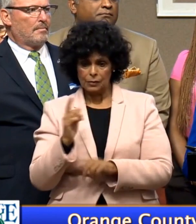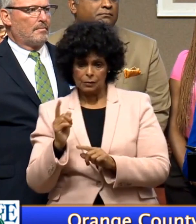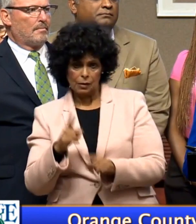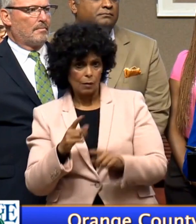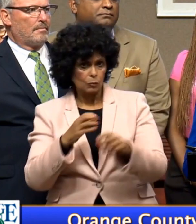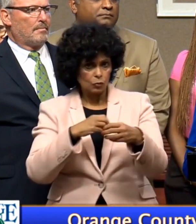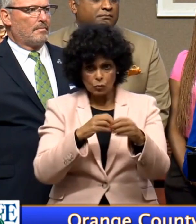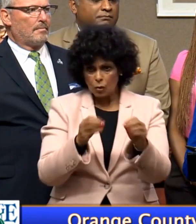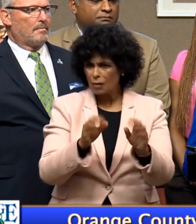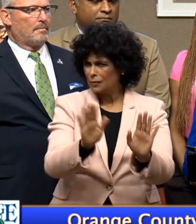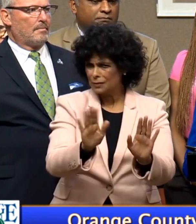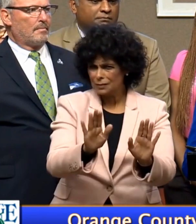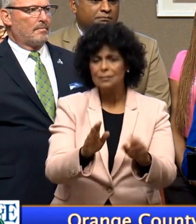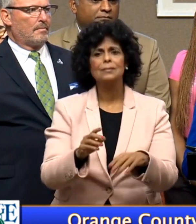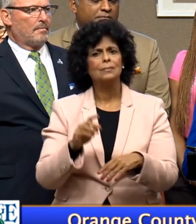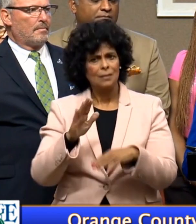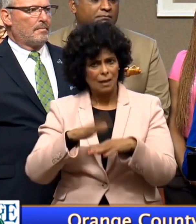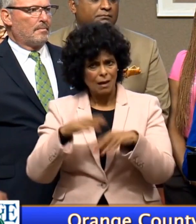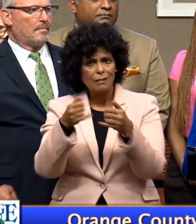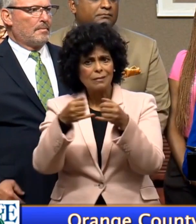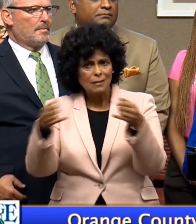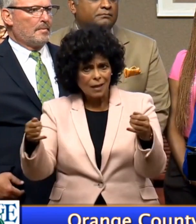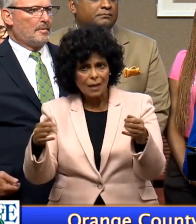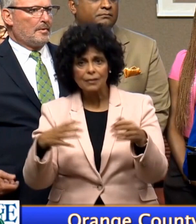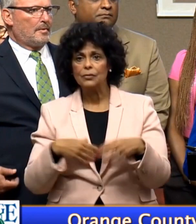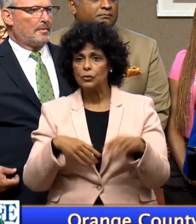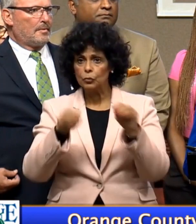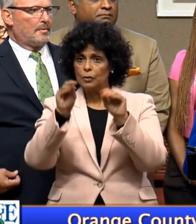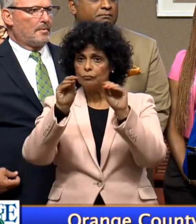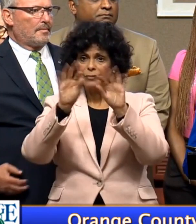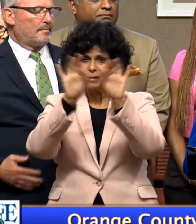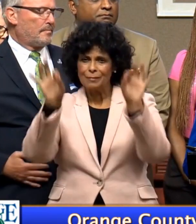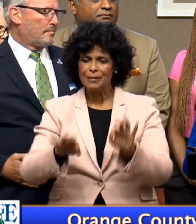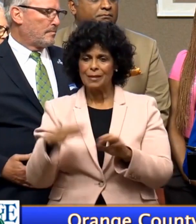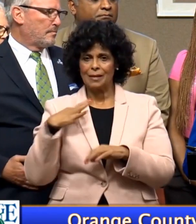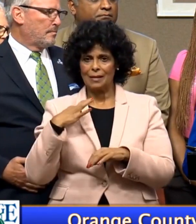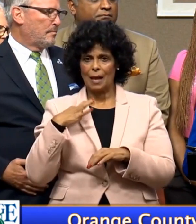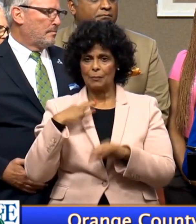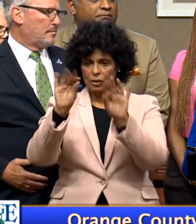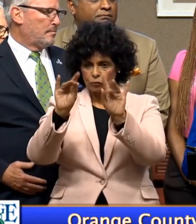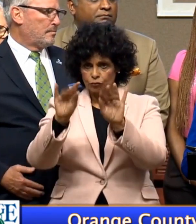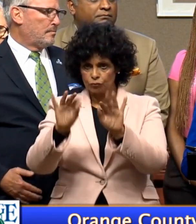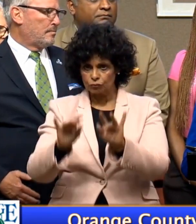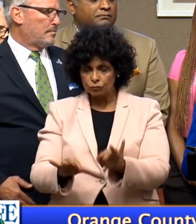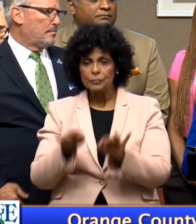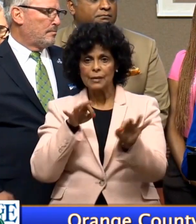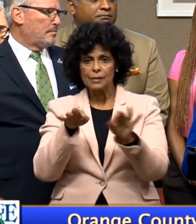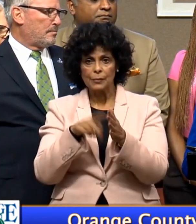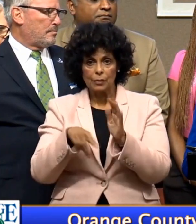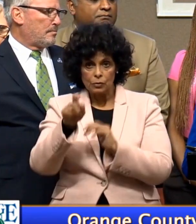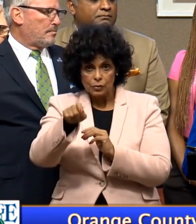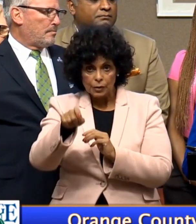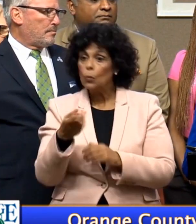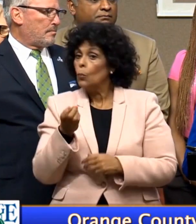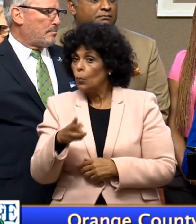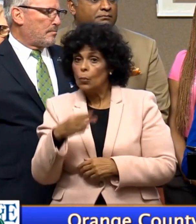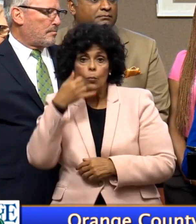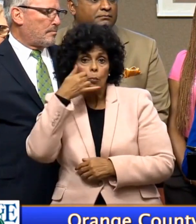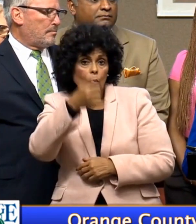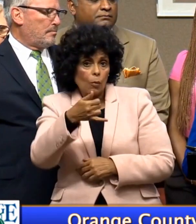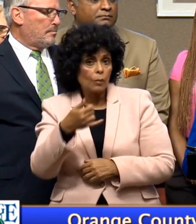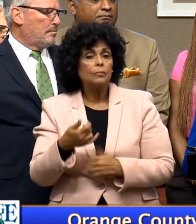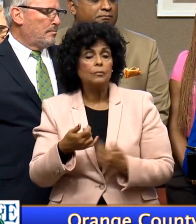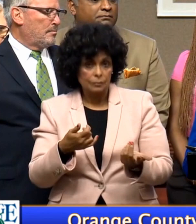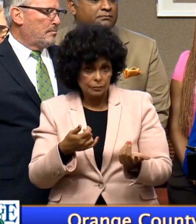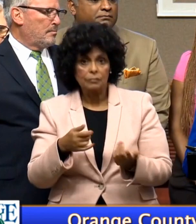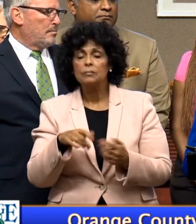We're available online with an application online to tell us what they need from us. They can call us on the phone. We